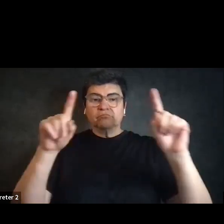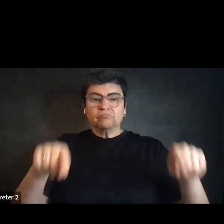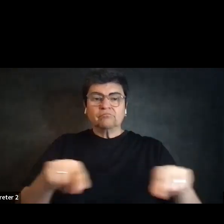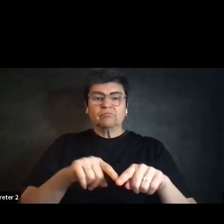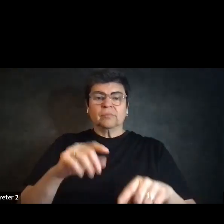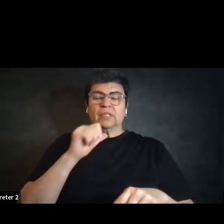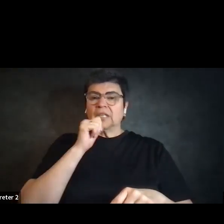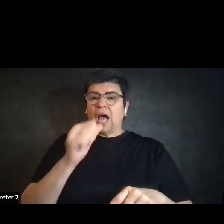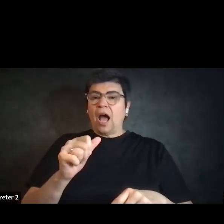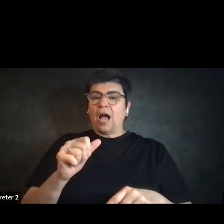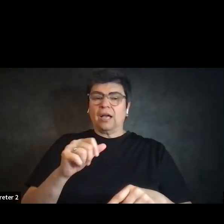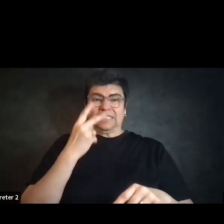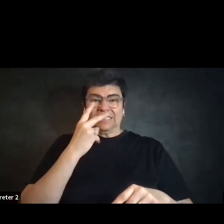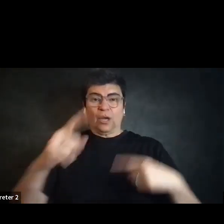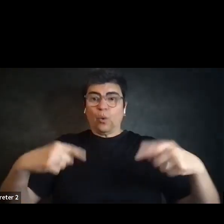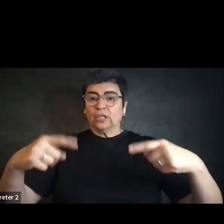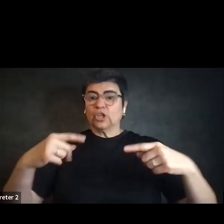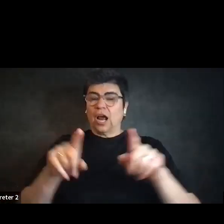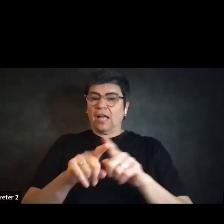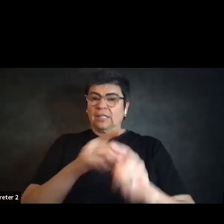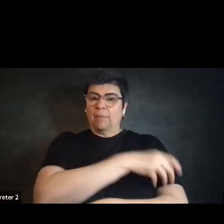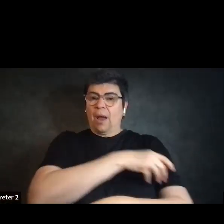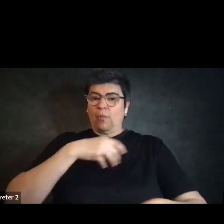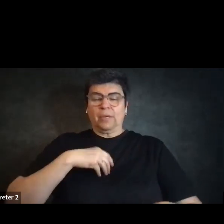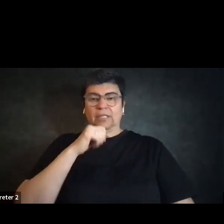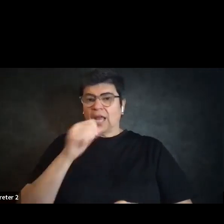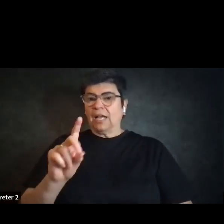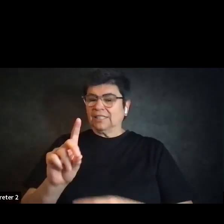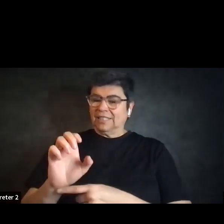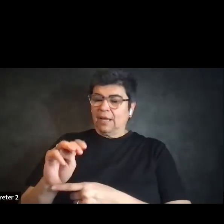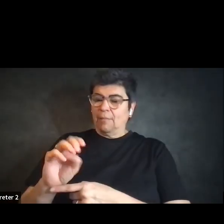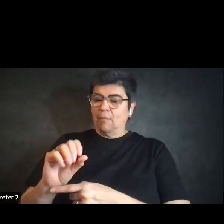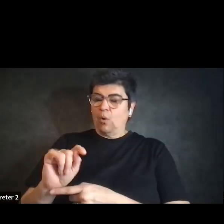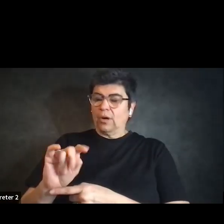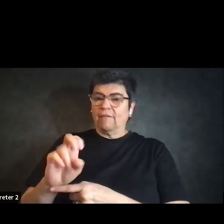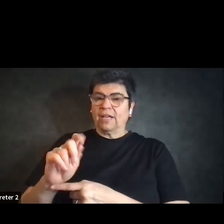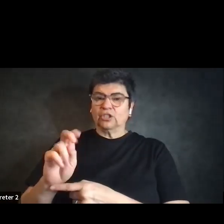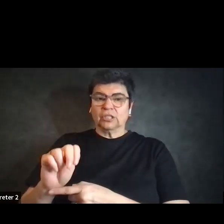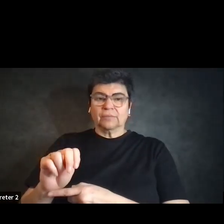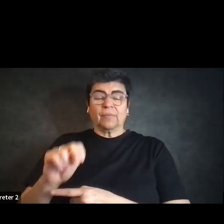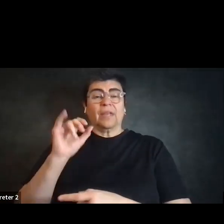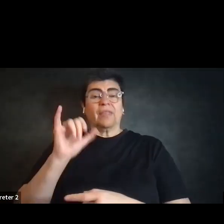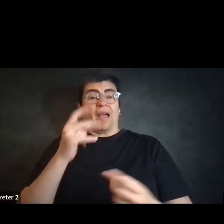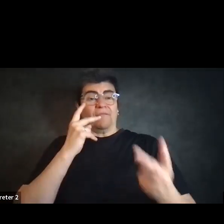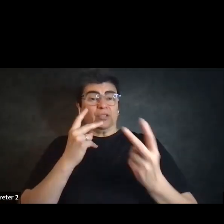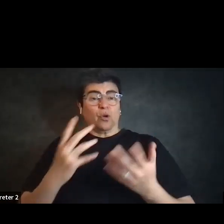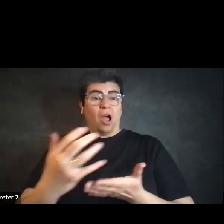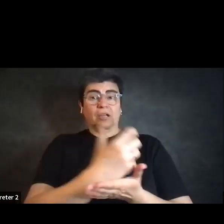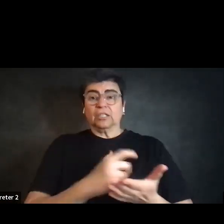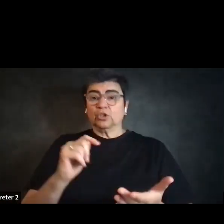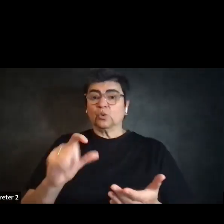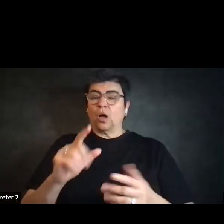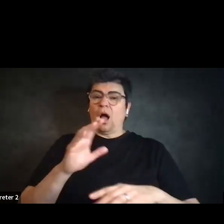not demotivation. And our students agreed that on the spot, this visual harvesting tool was the on the